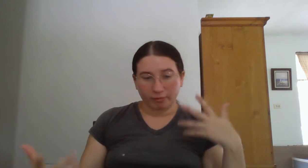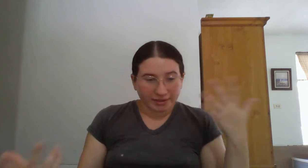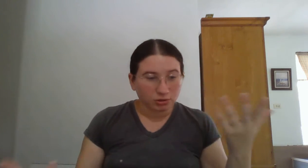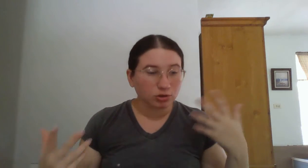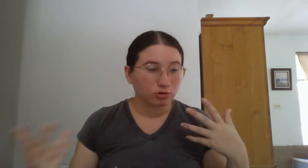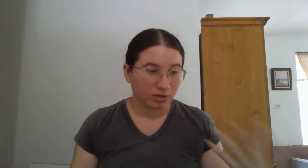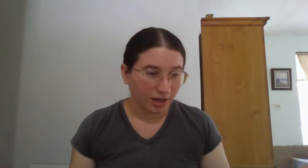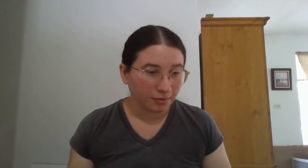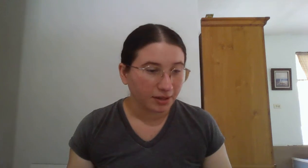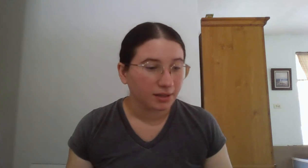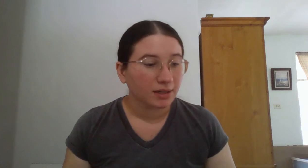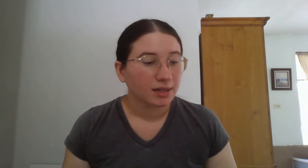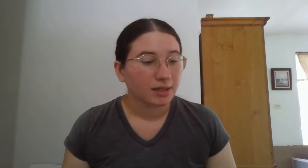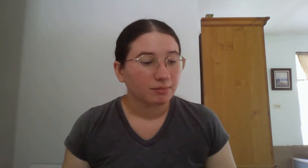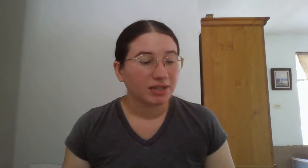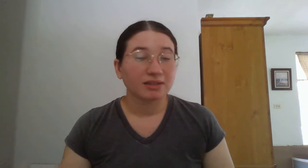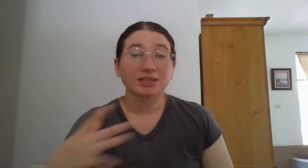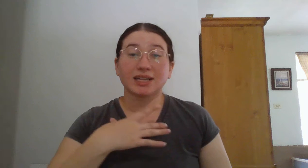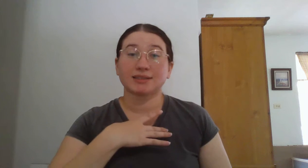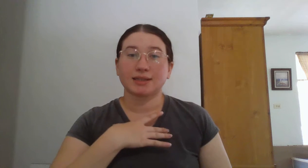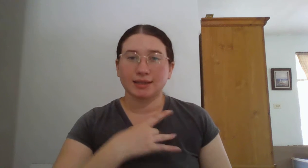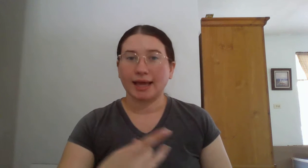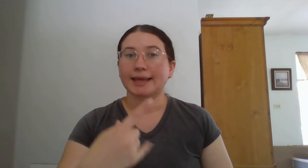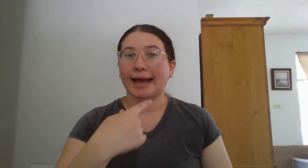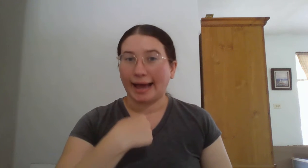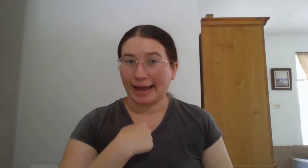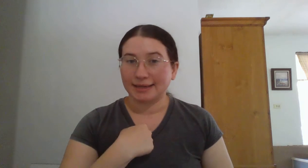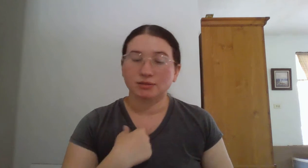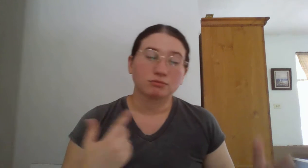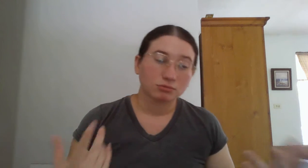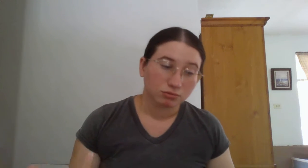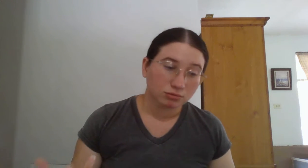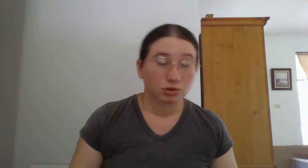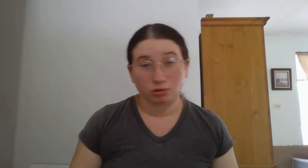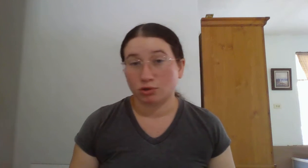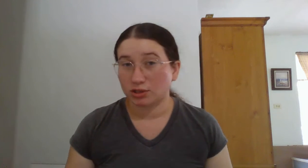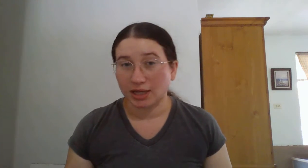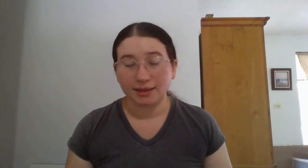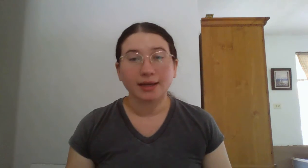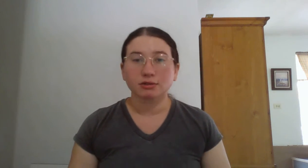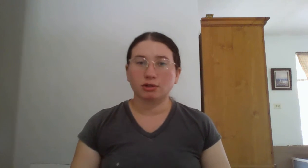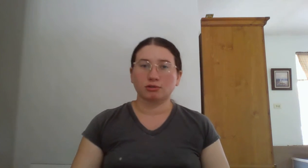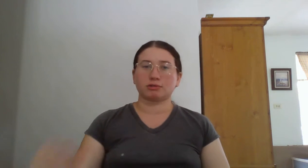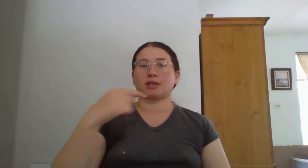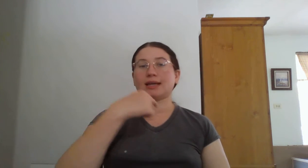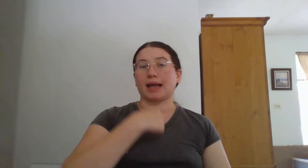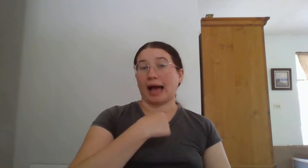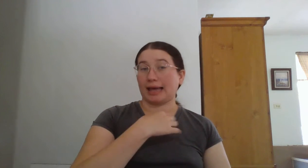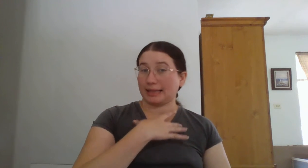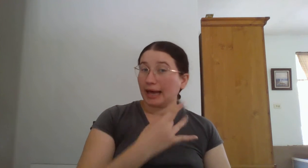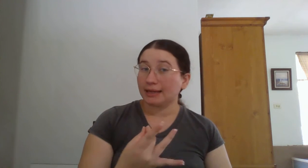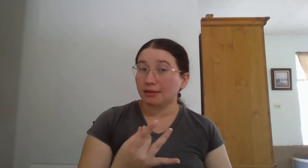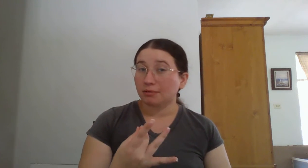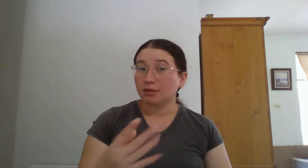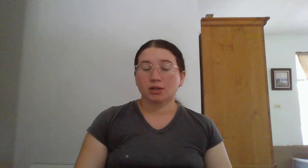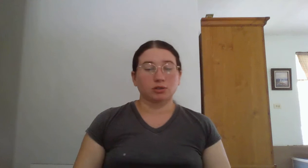Right? You could do it that way, but here it says like I. You could sign that. You could also sign I like. You